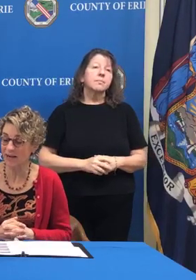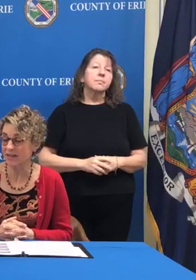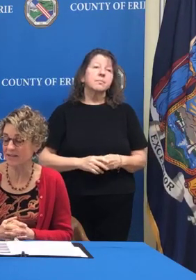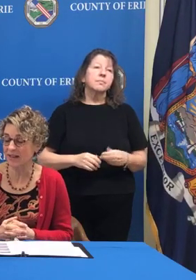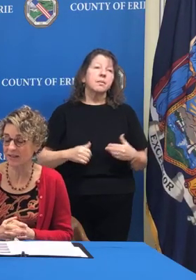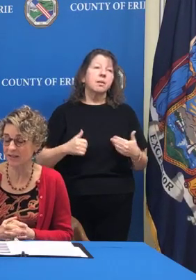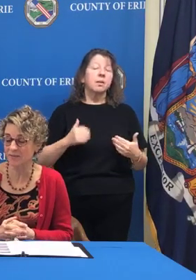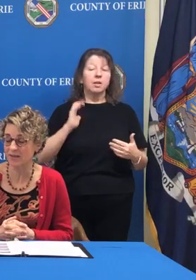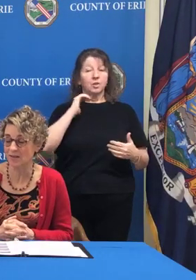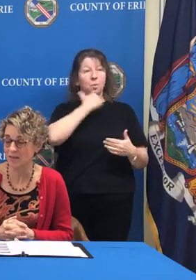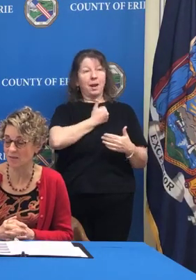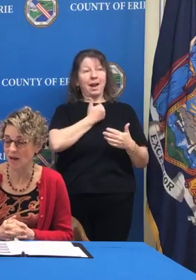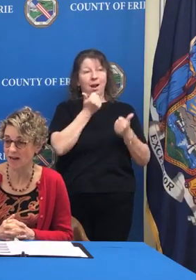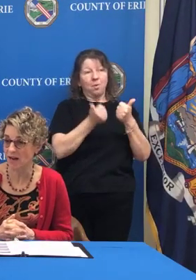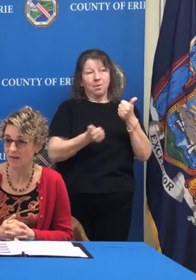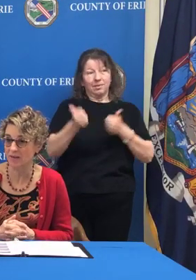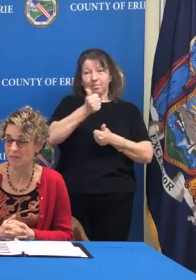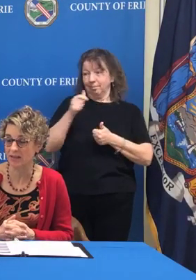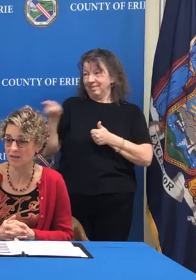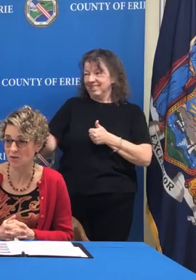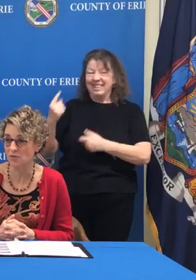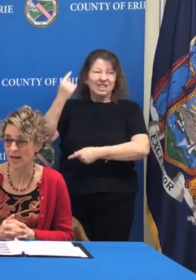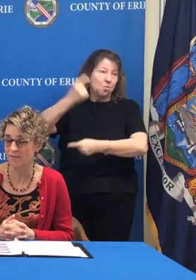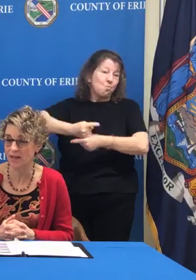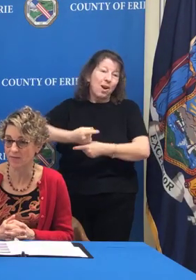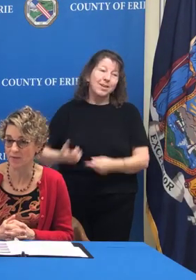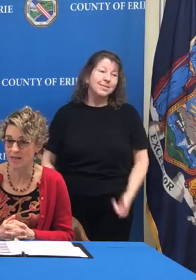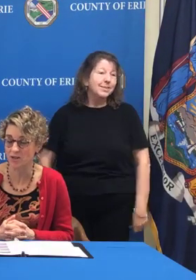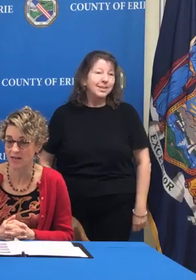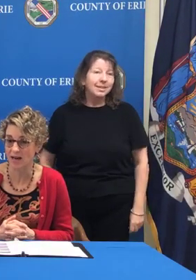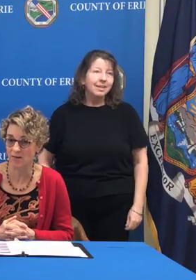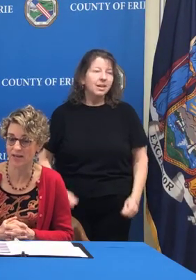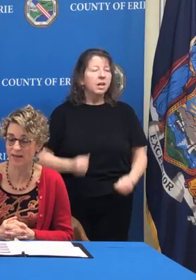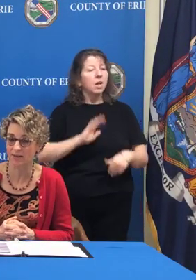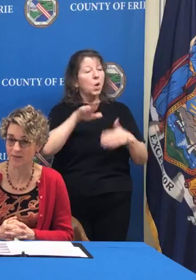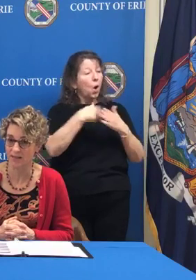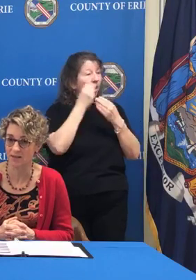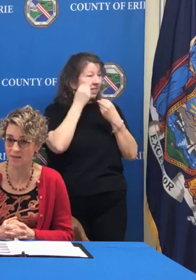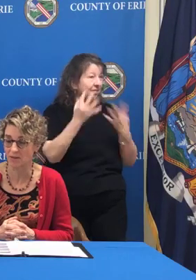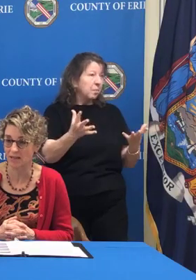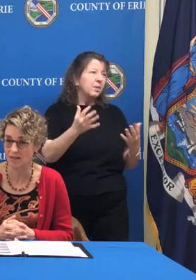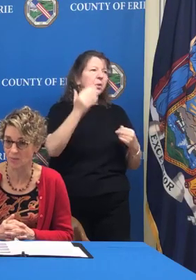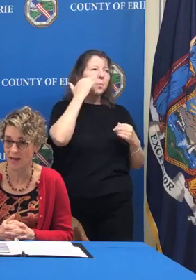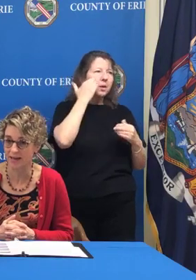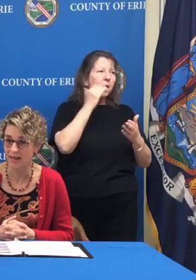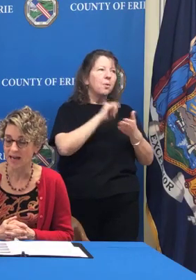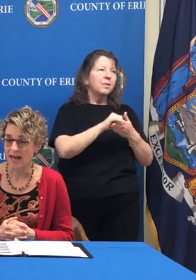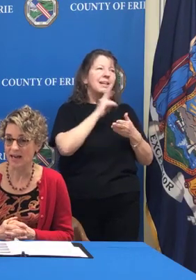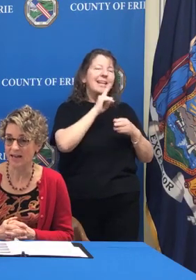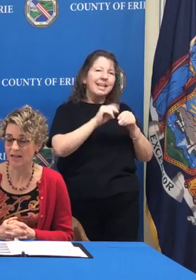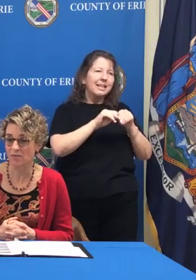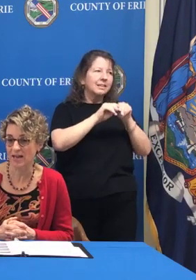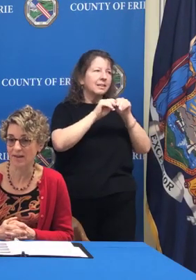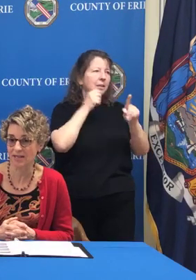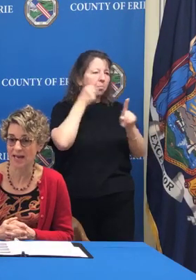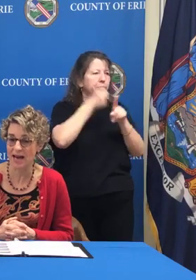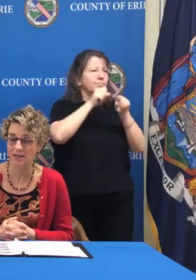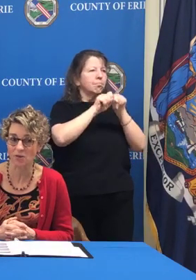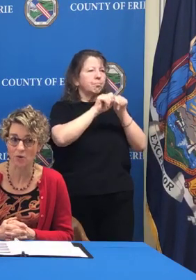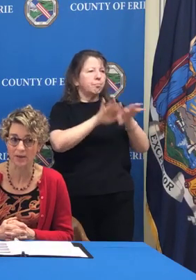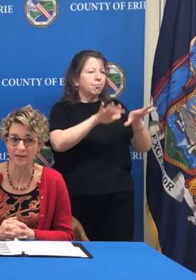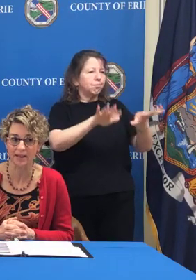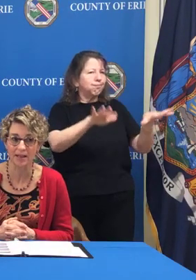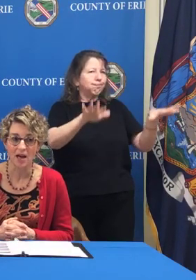our county executive is spot on. I mean, we do have the information now that there is community spread, and I think we have to